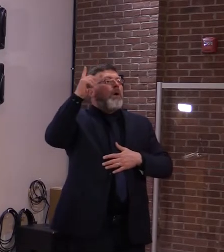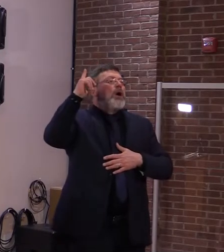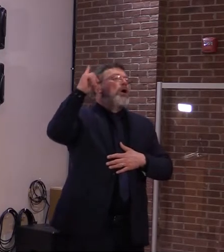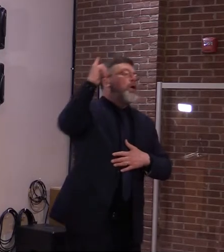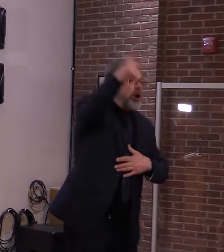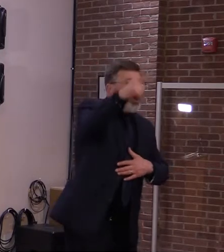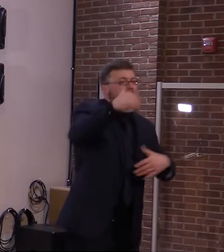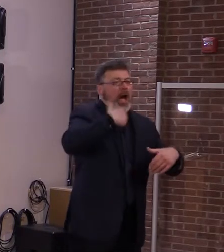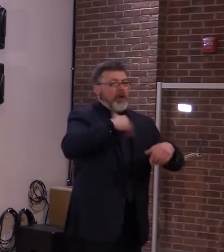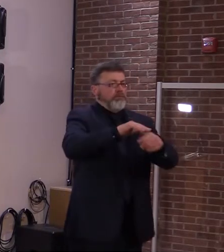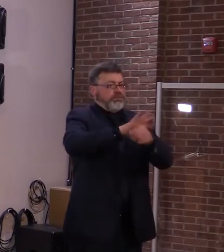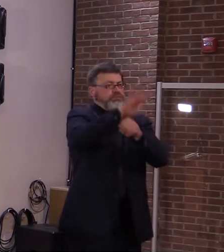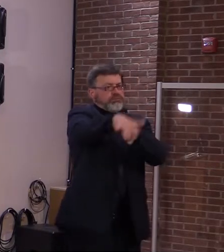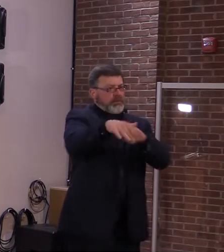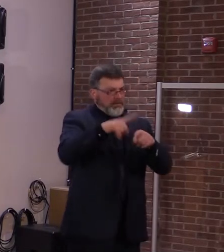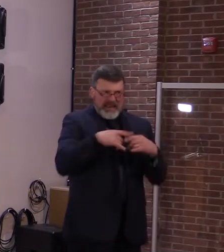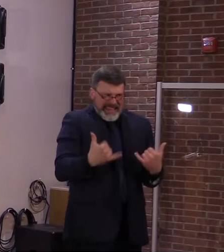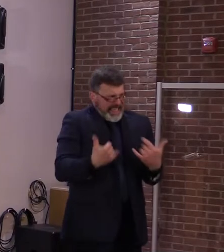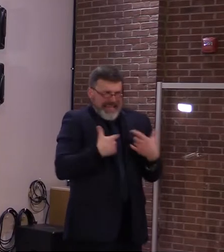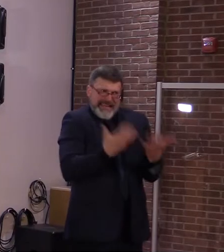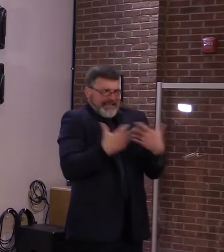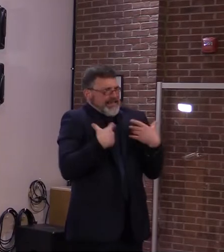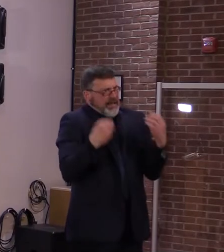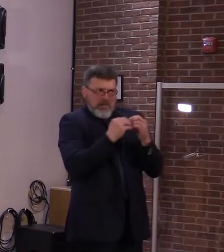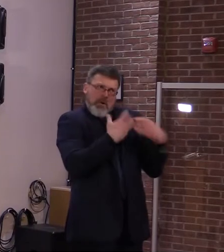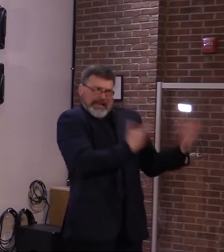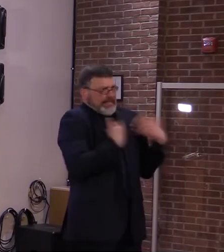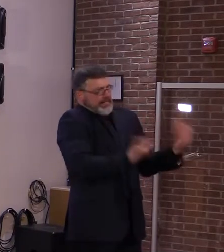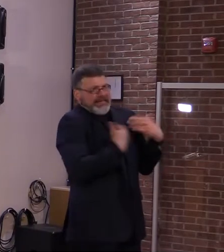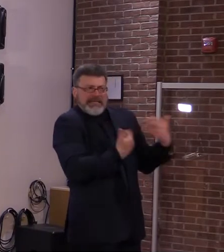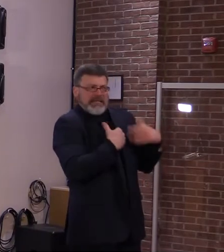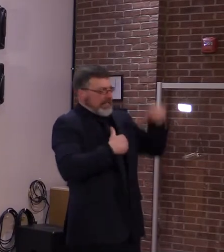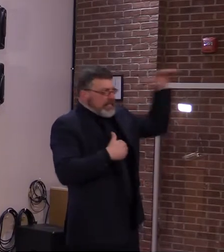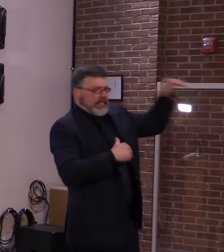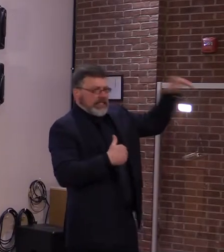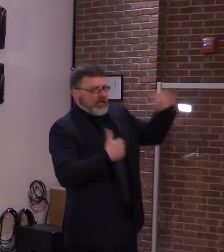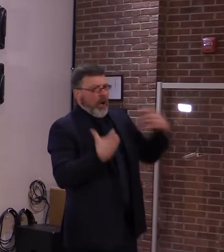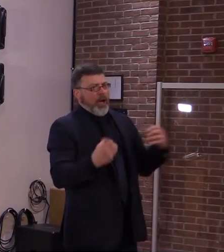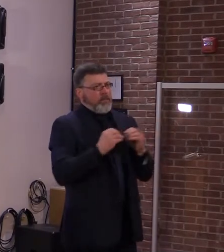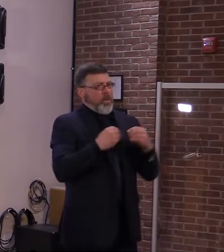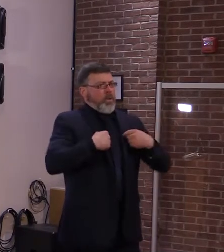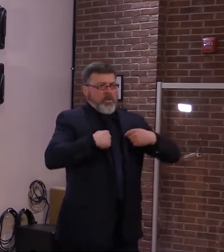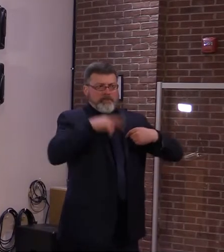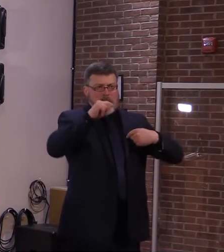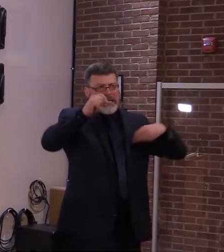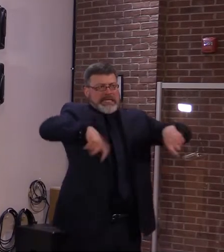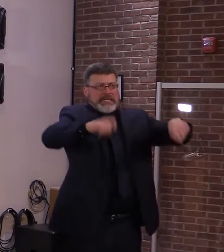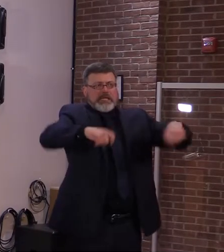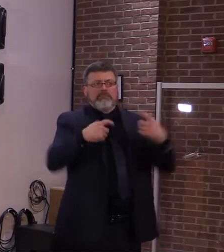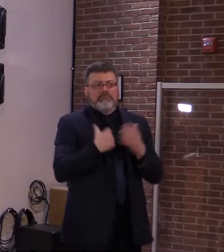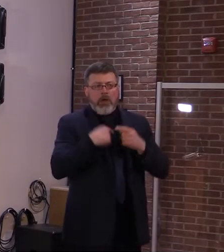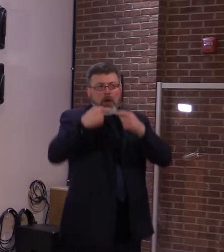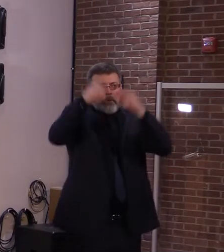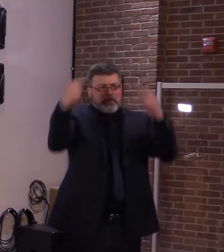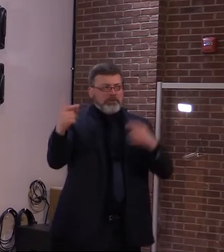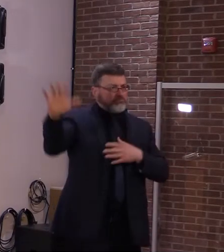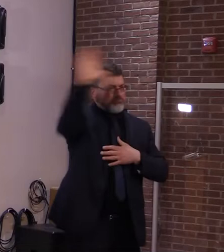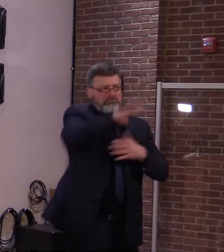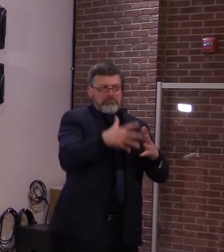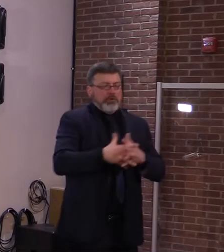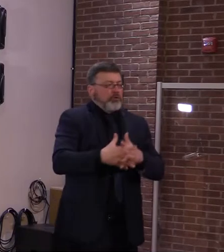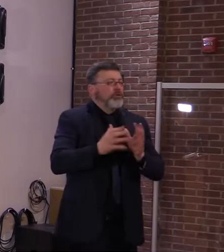we're, as far as the administration of the vaccine and the policies we've